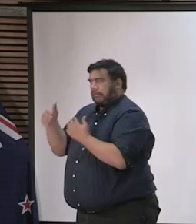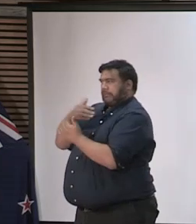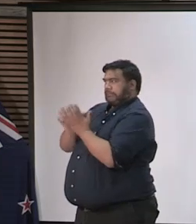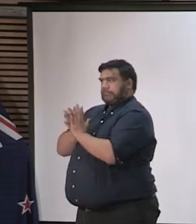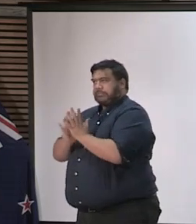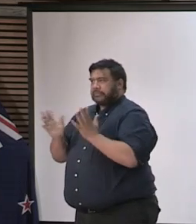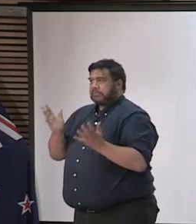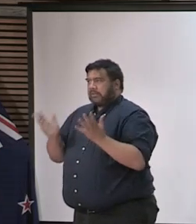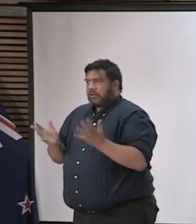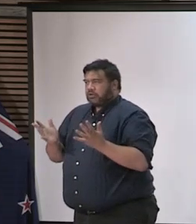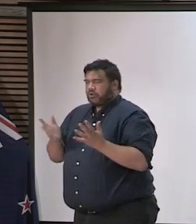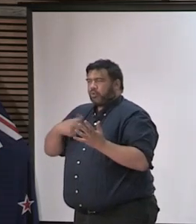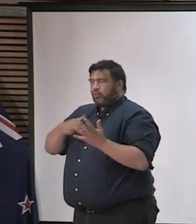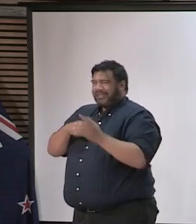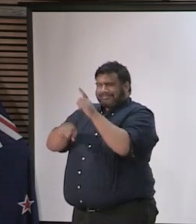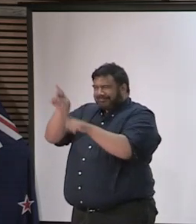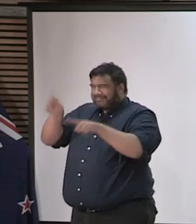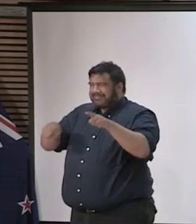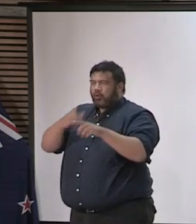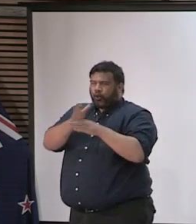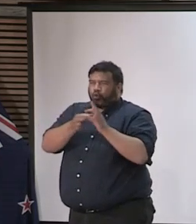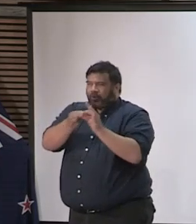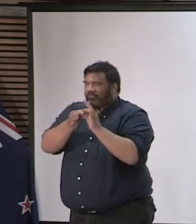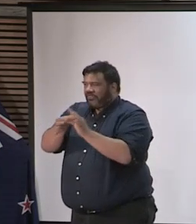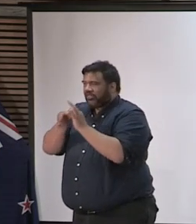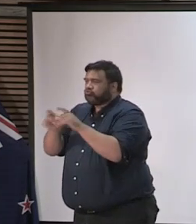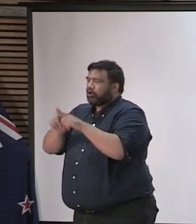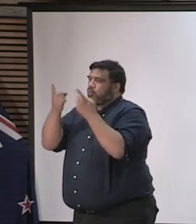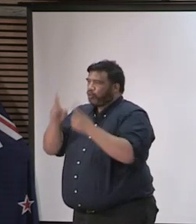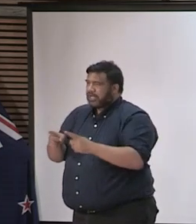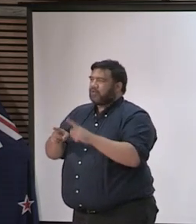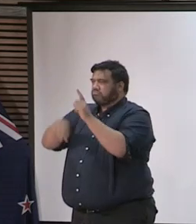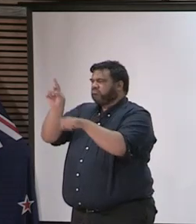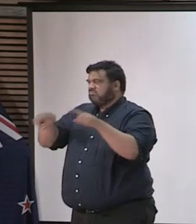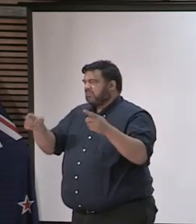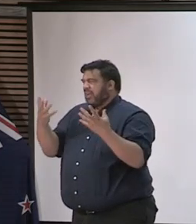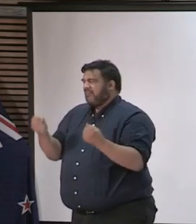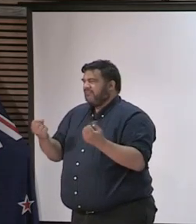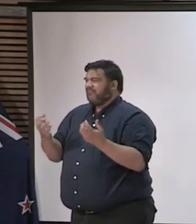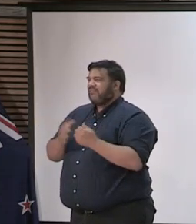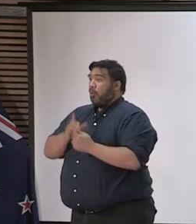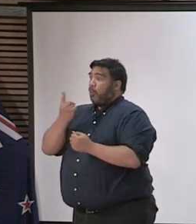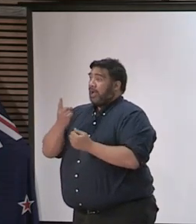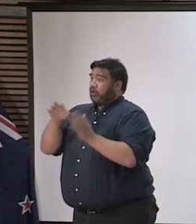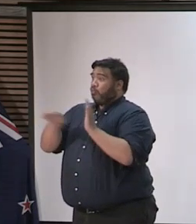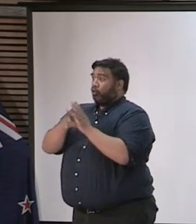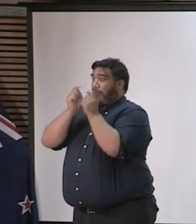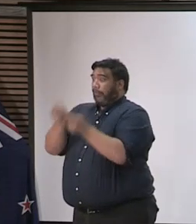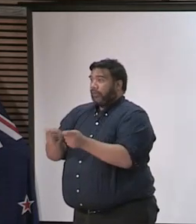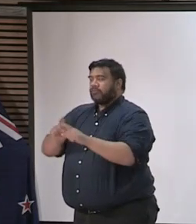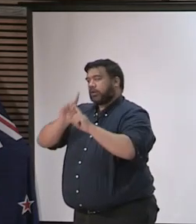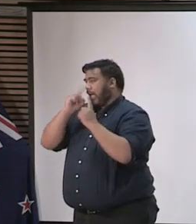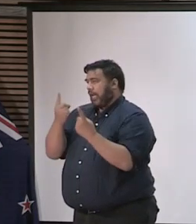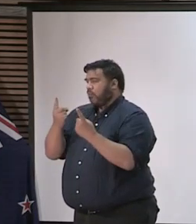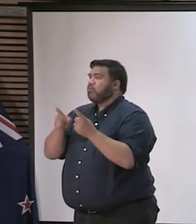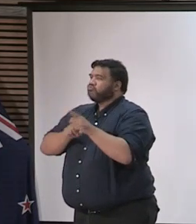So we're working through that with each individual centre, and I'm not going to set a hard and fast rule around that. We are going to continue to support early